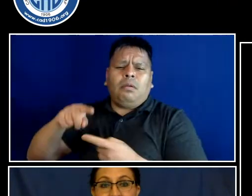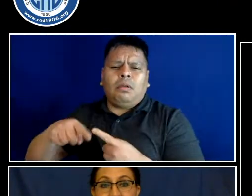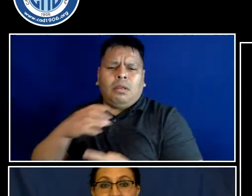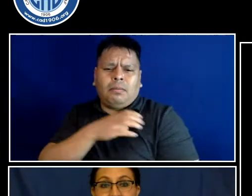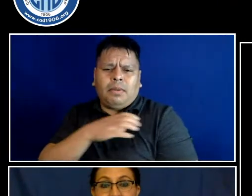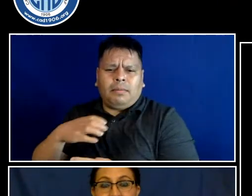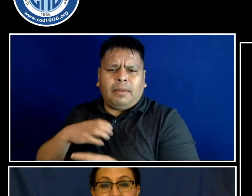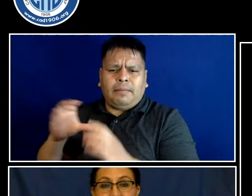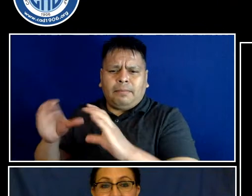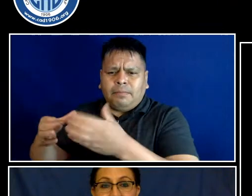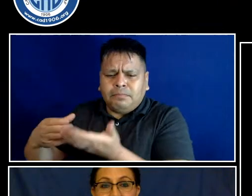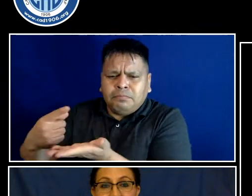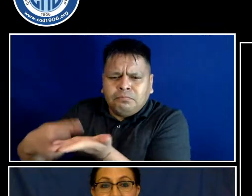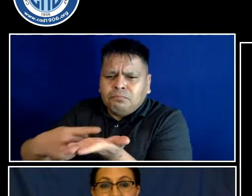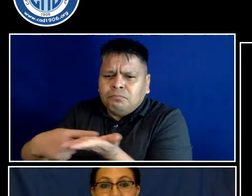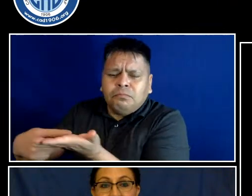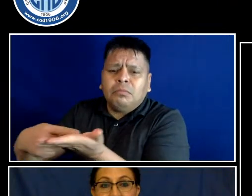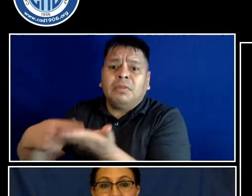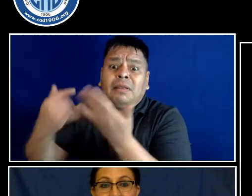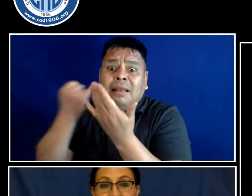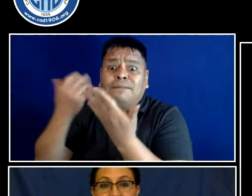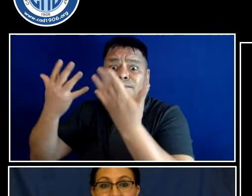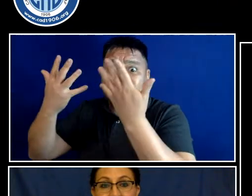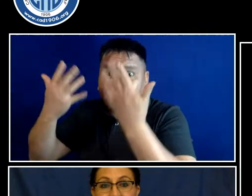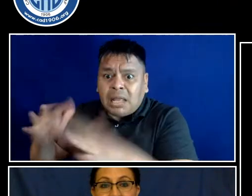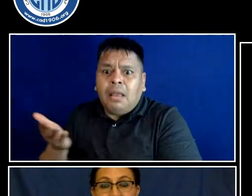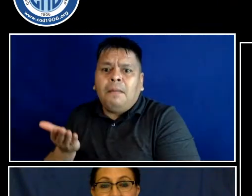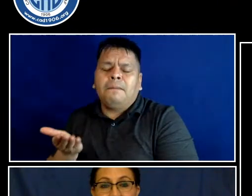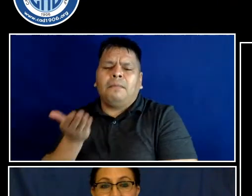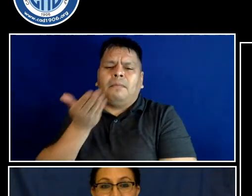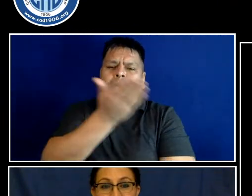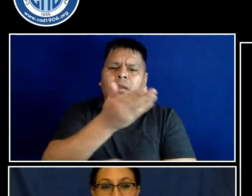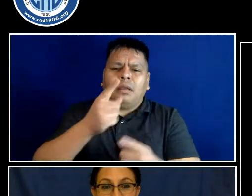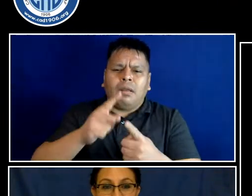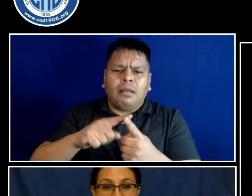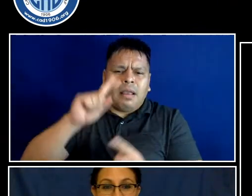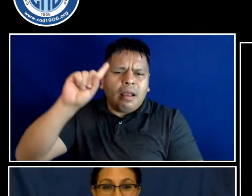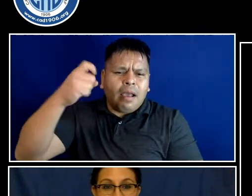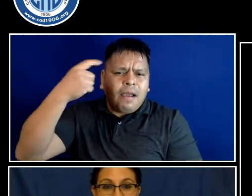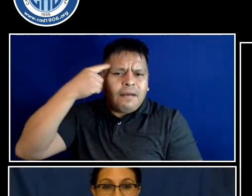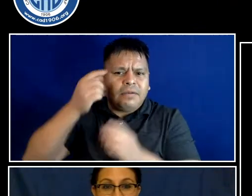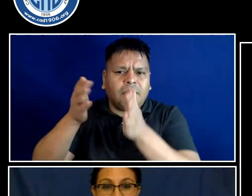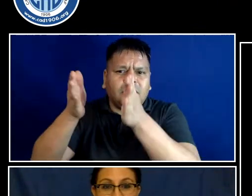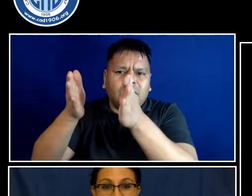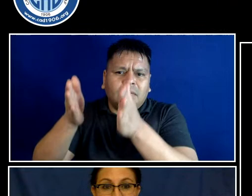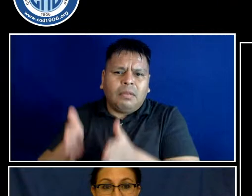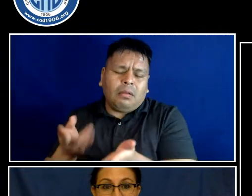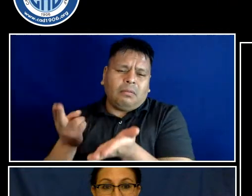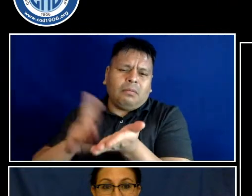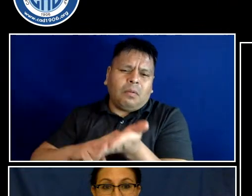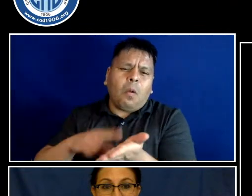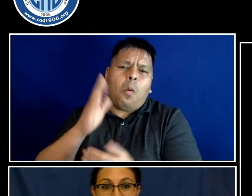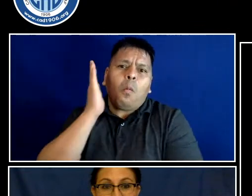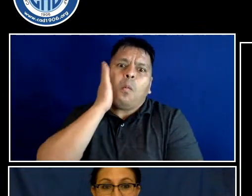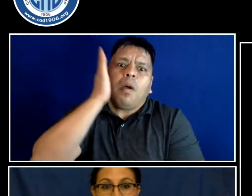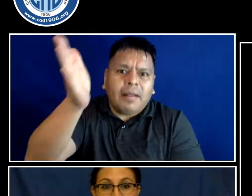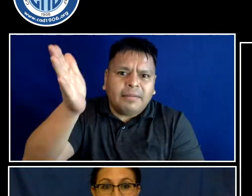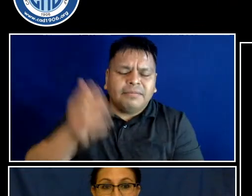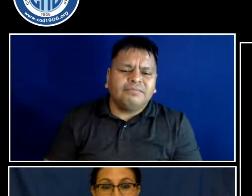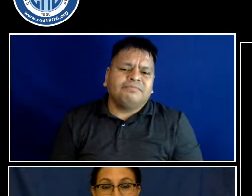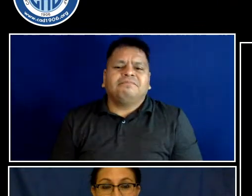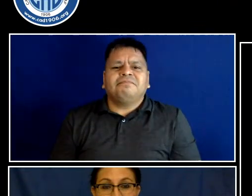tribes. Now, that act has been passed, and it's in the hands of Congress. And once it does